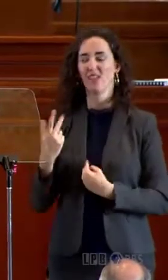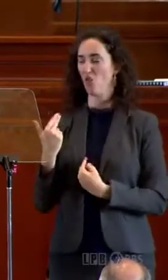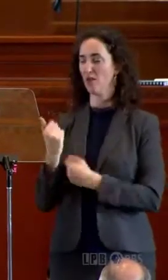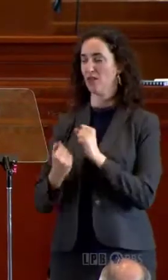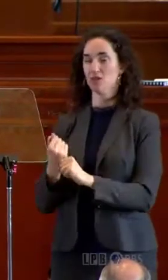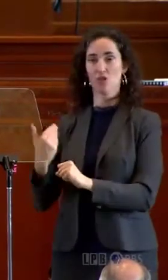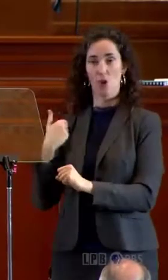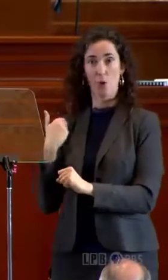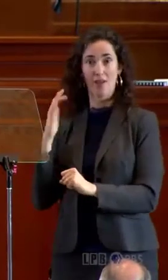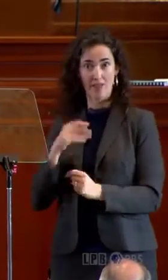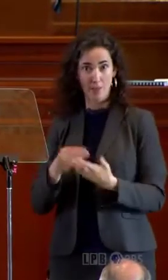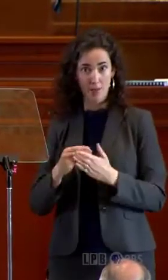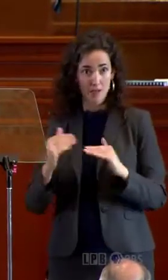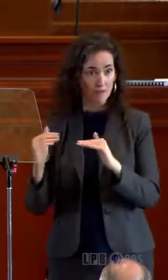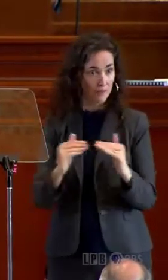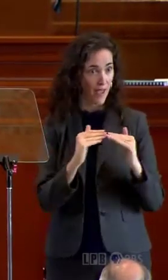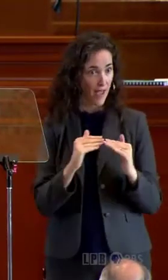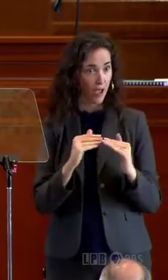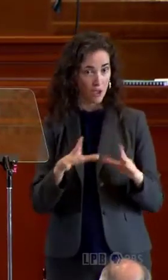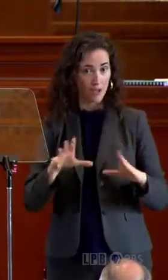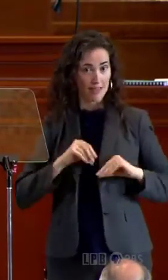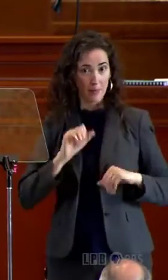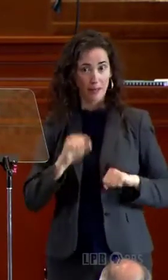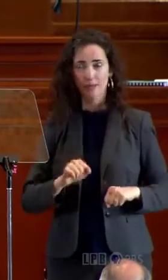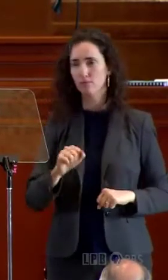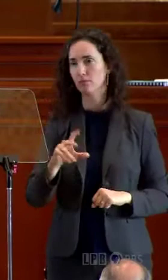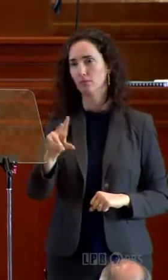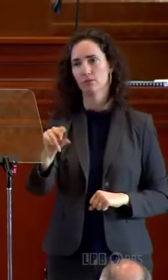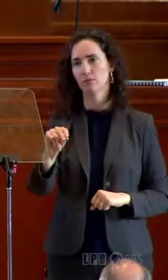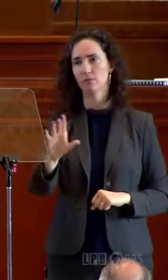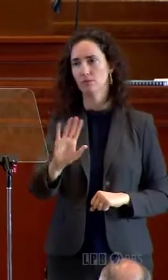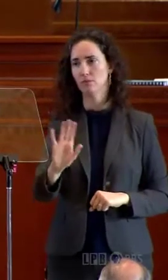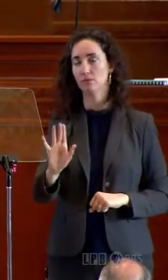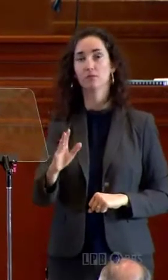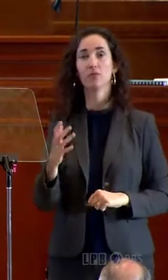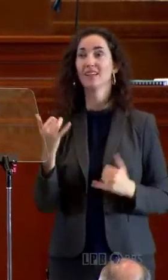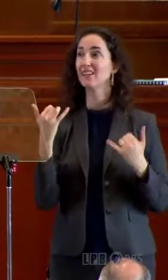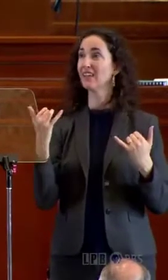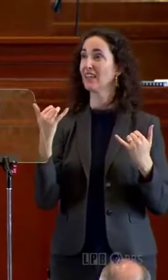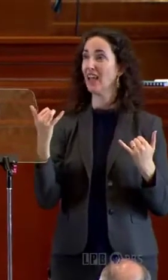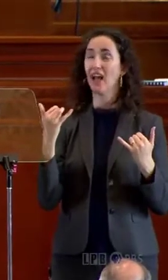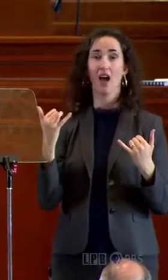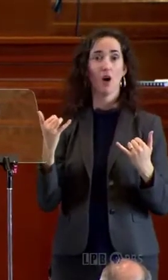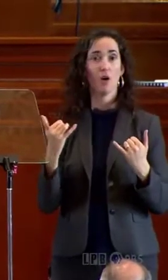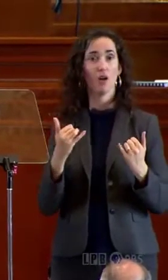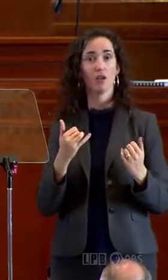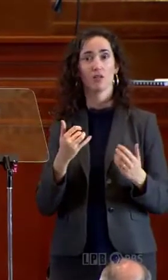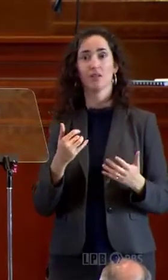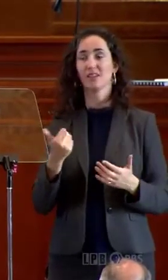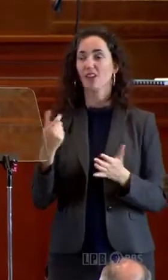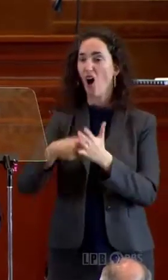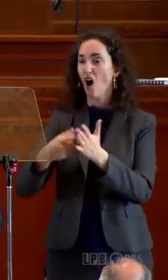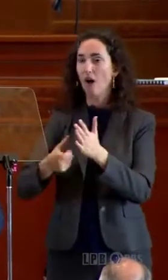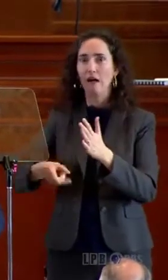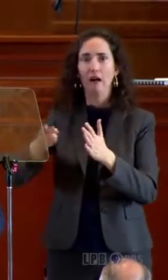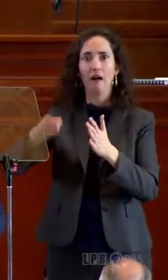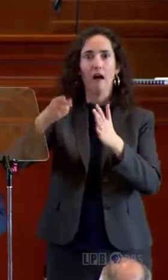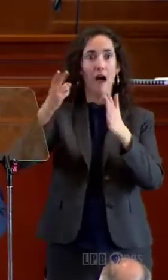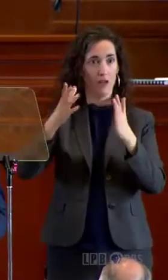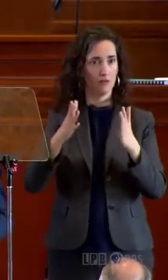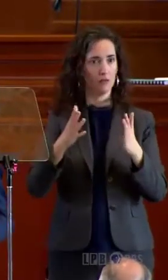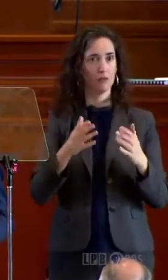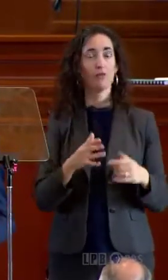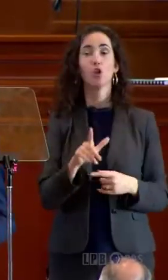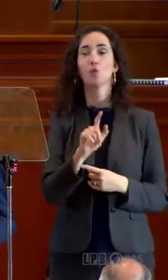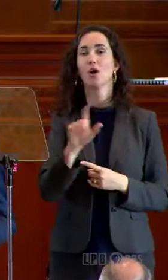years ago, is fair or acceptable, especially given the current rate of inflation. 21 other states have